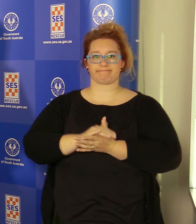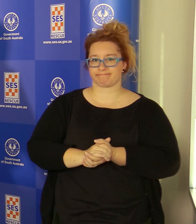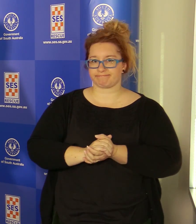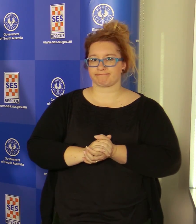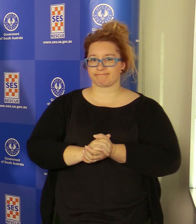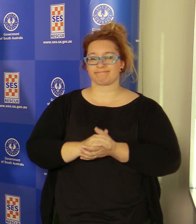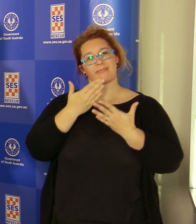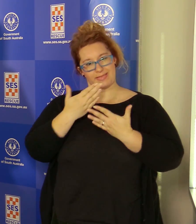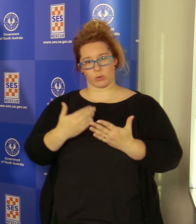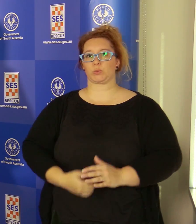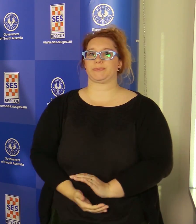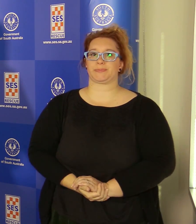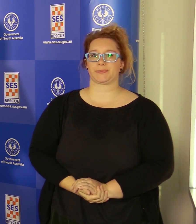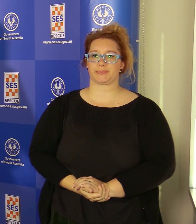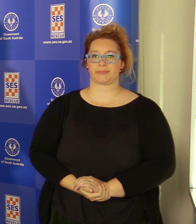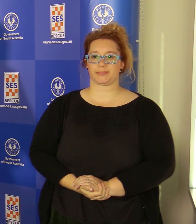Thank you.